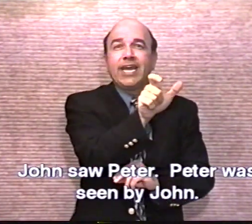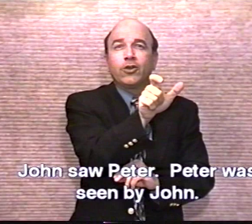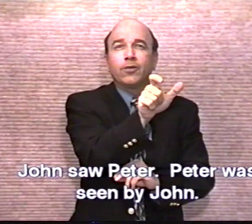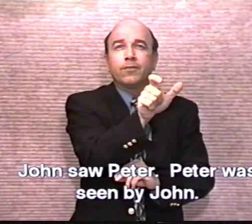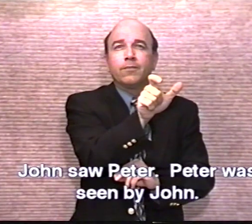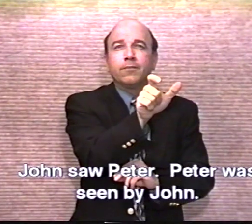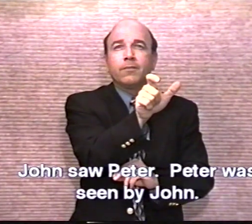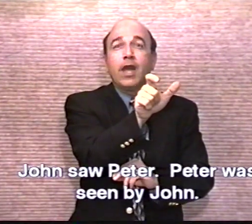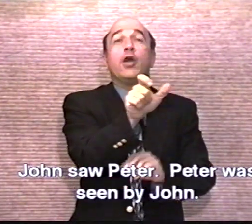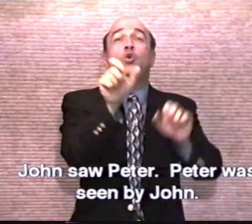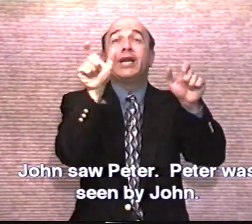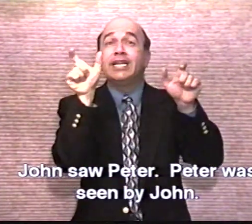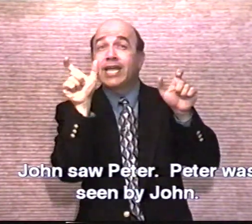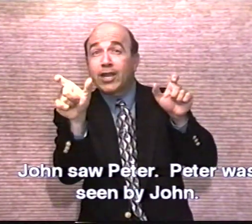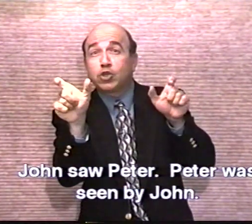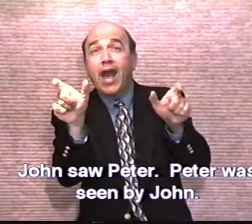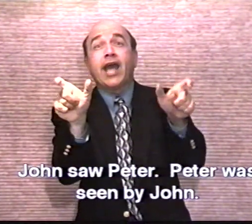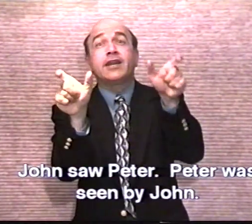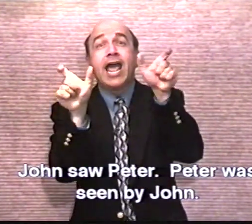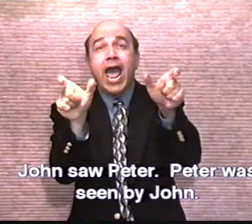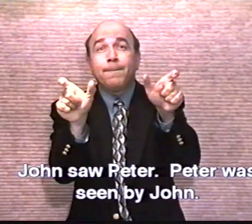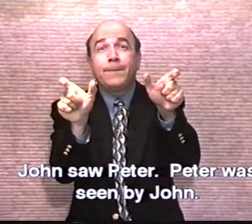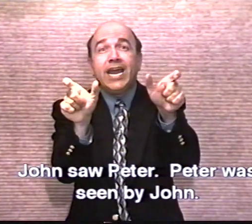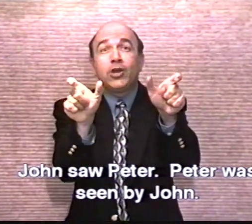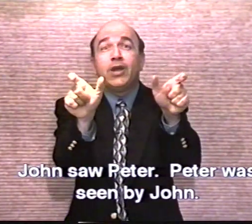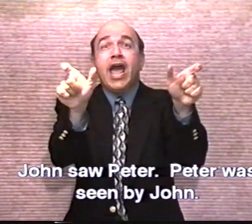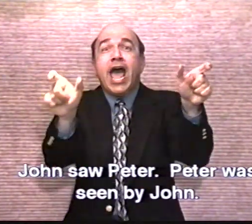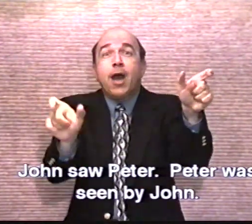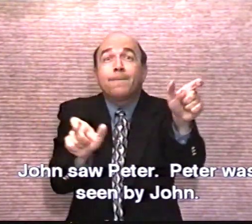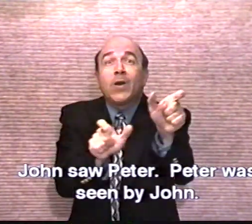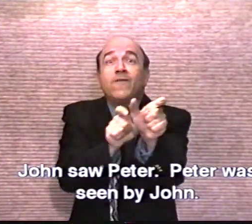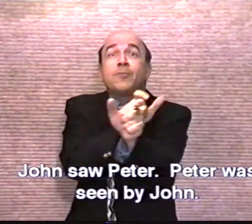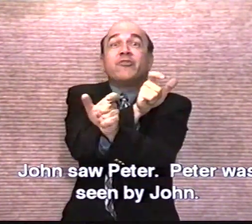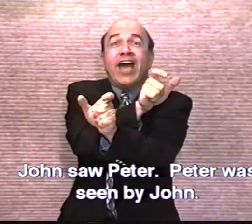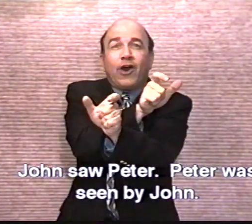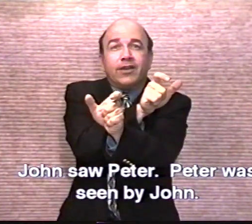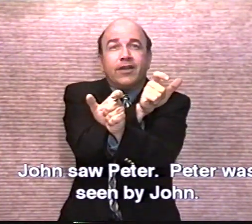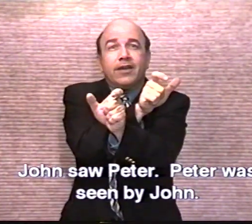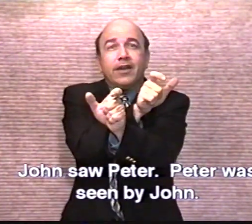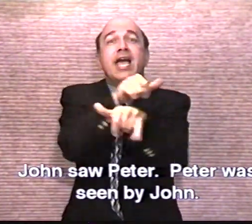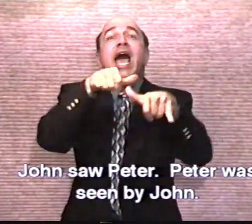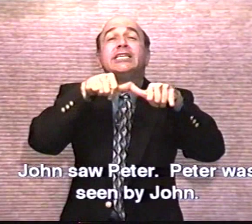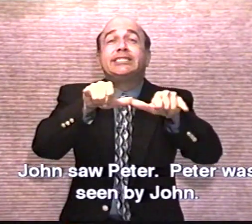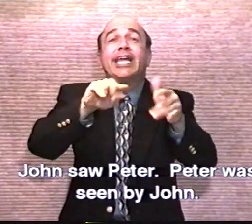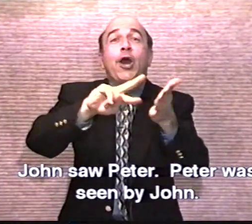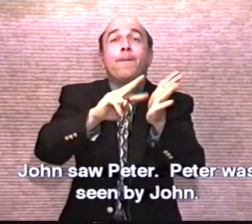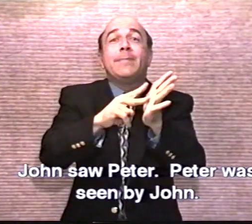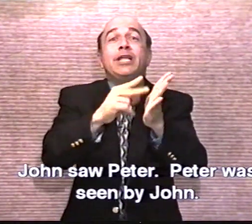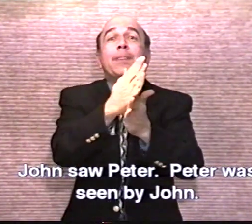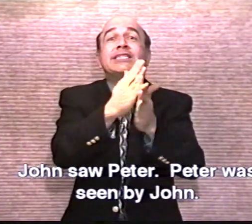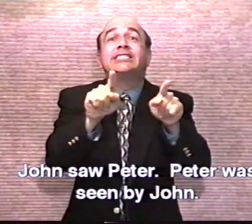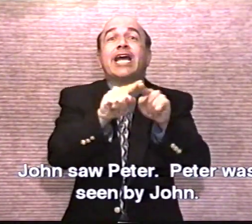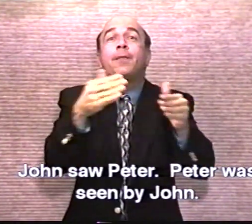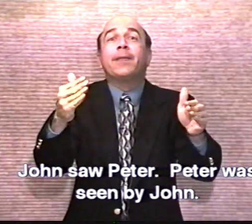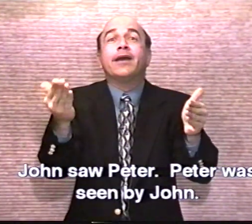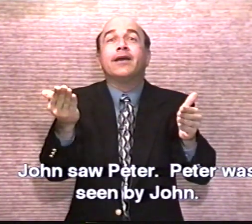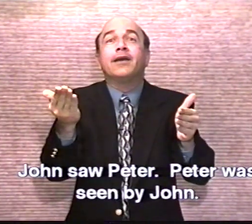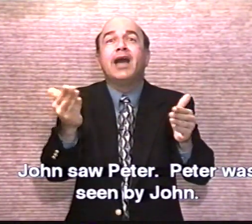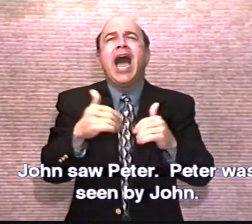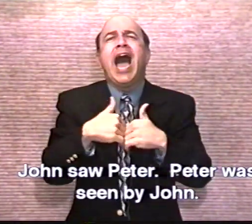Peter. You can take John and Peter and move them around and still mean the same thing.